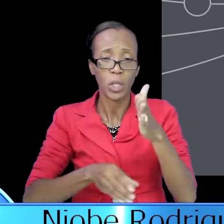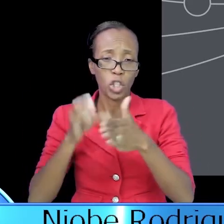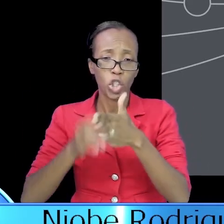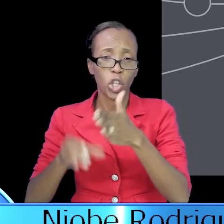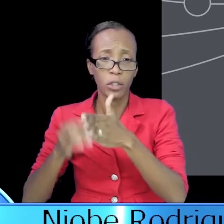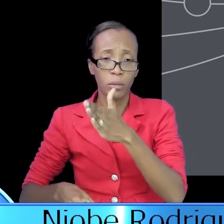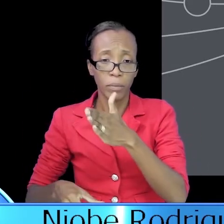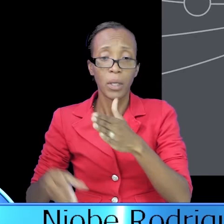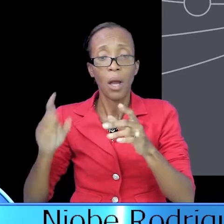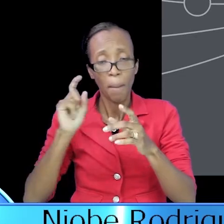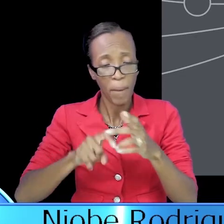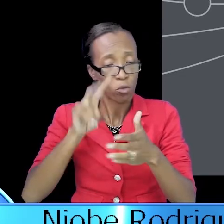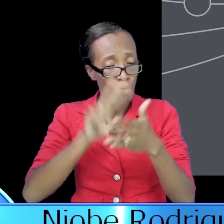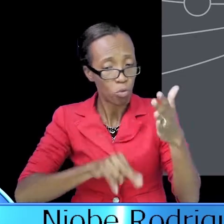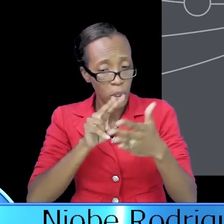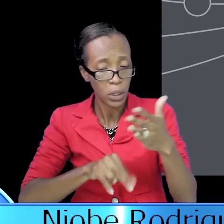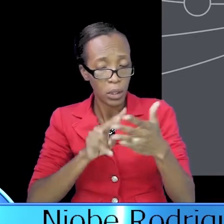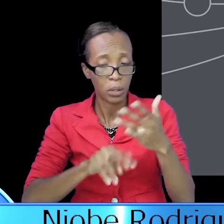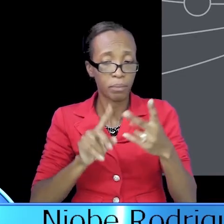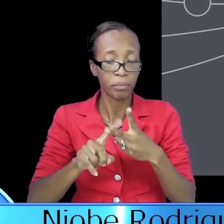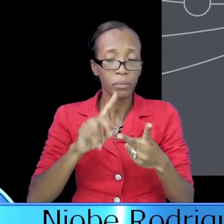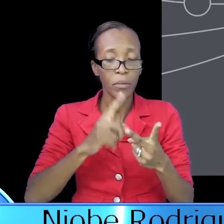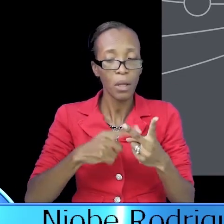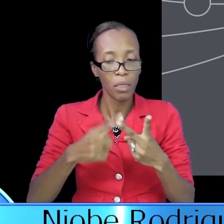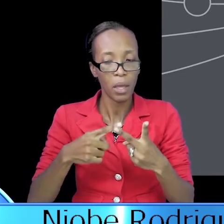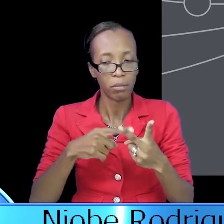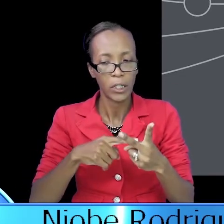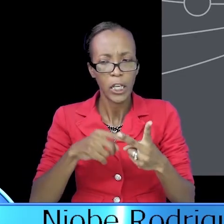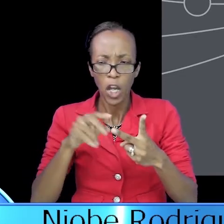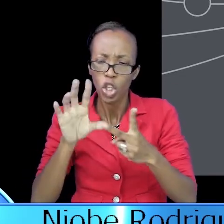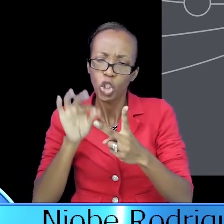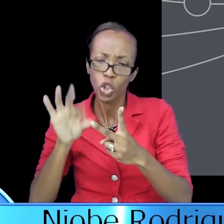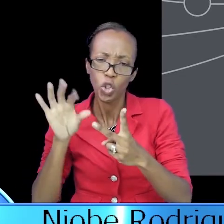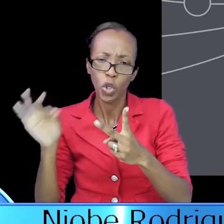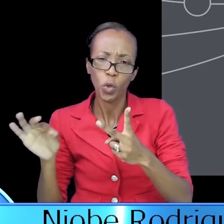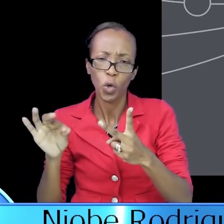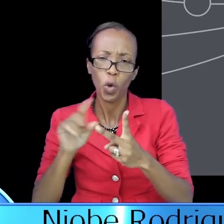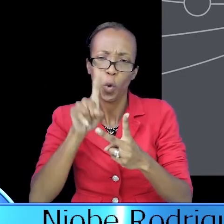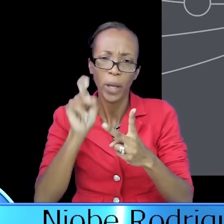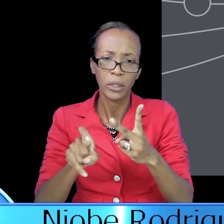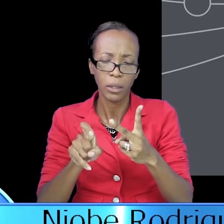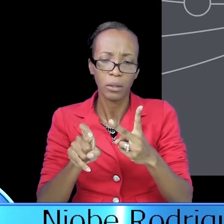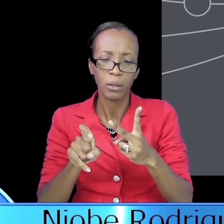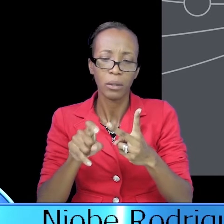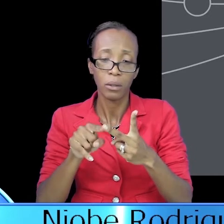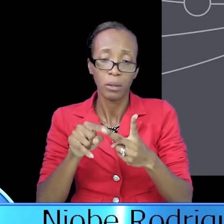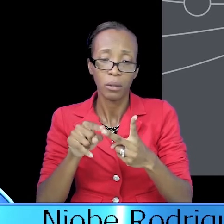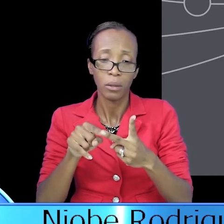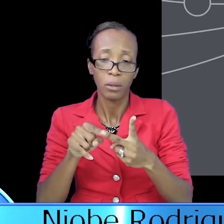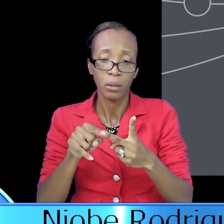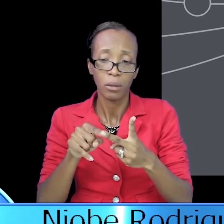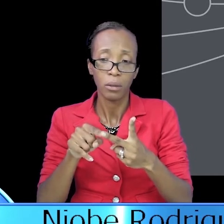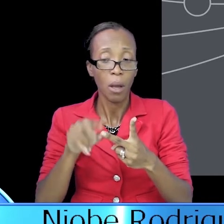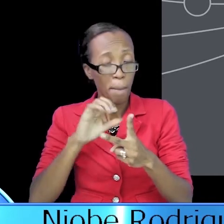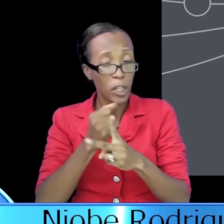big course is for Trusted Tester, which is like 22 modules. And really, the process is